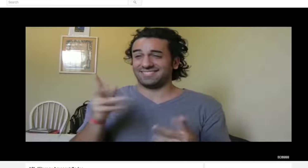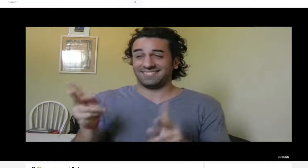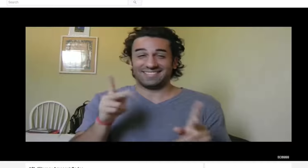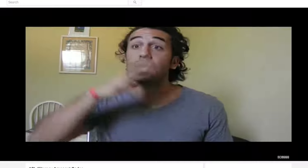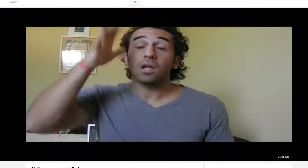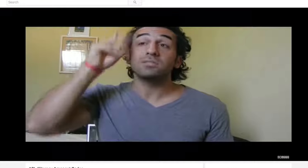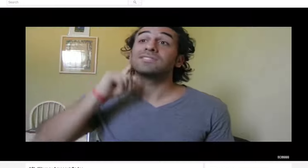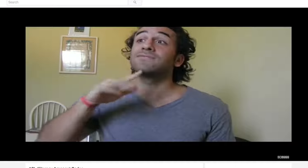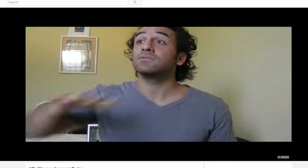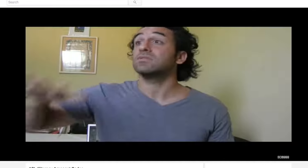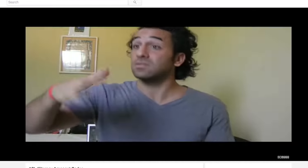development.